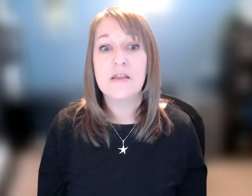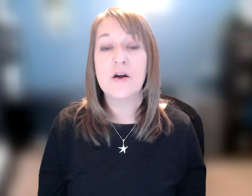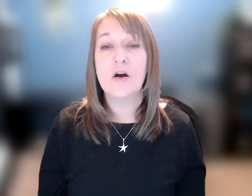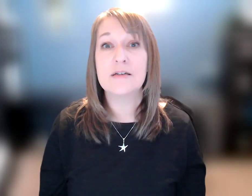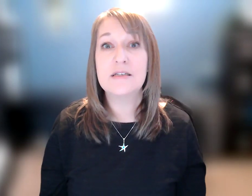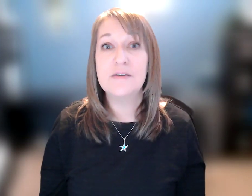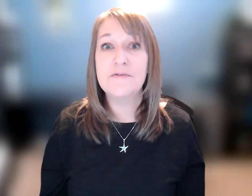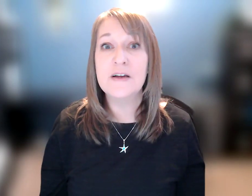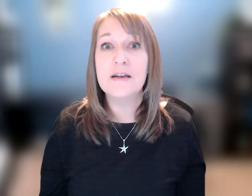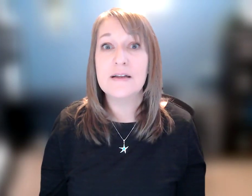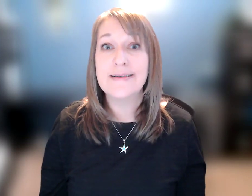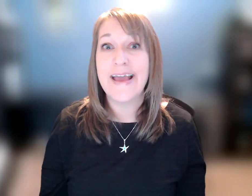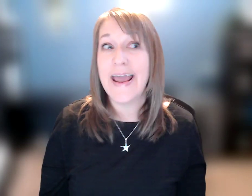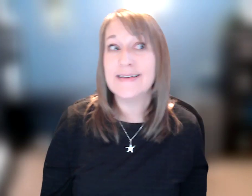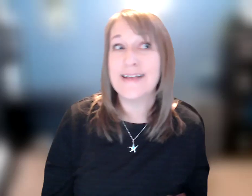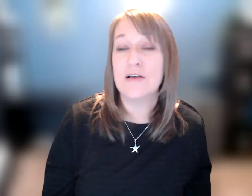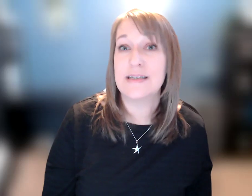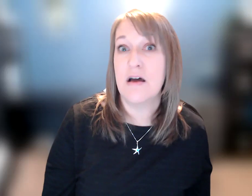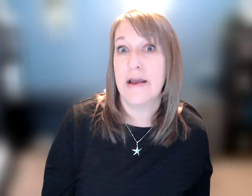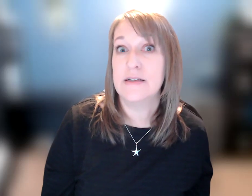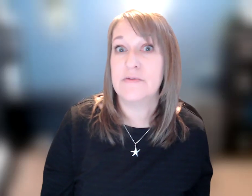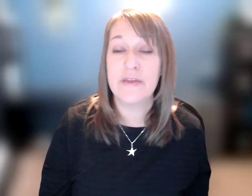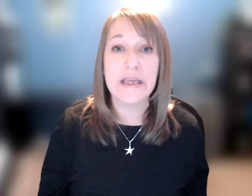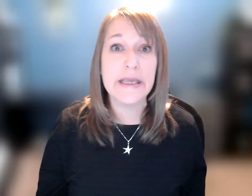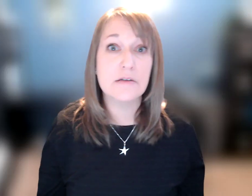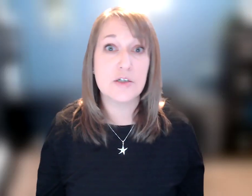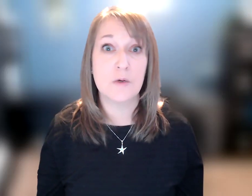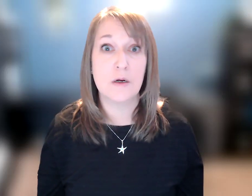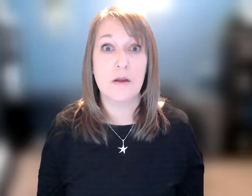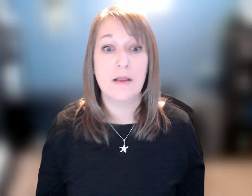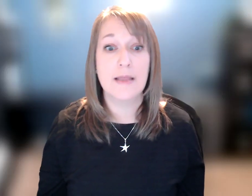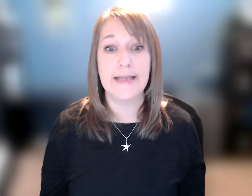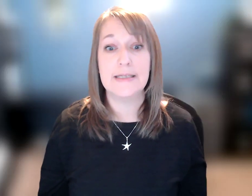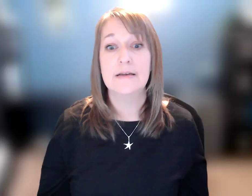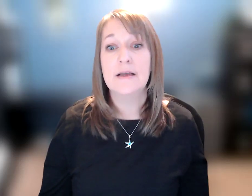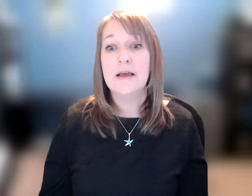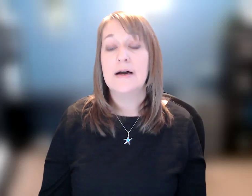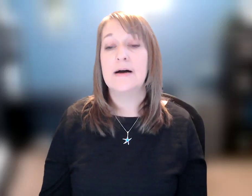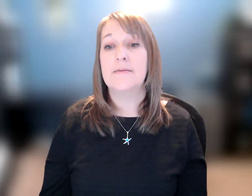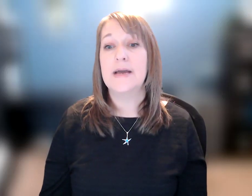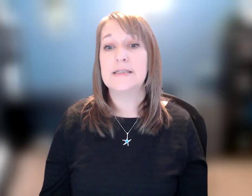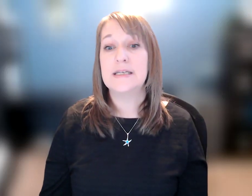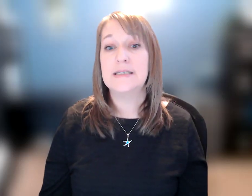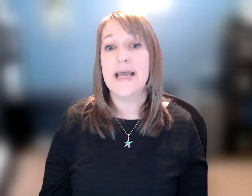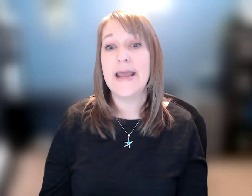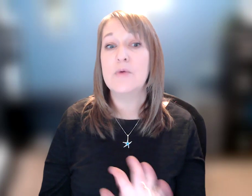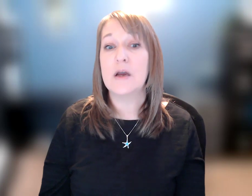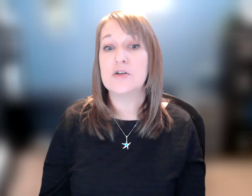There are different ASL signs for the English word light. And today we are